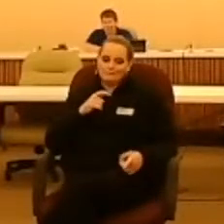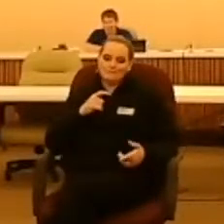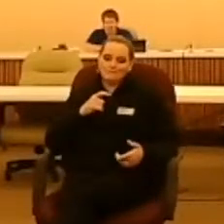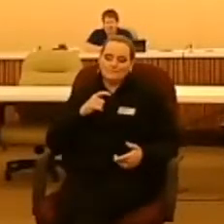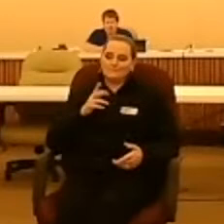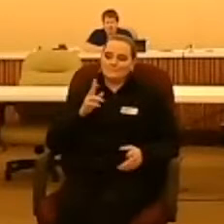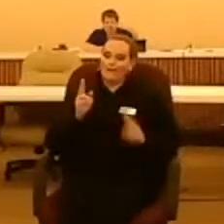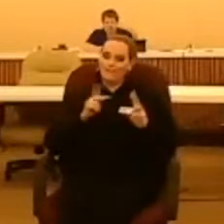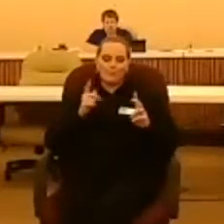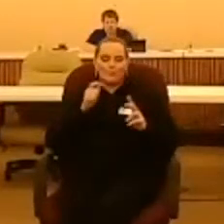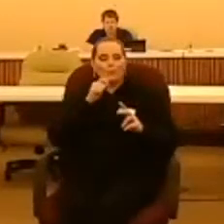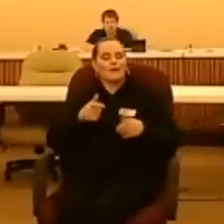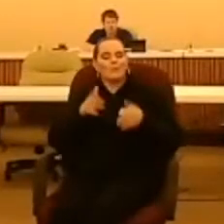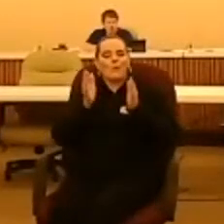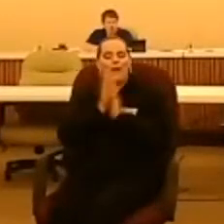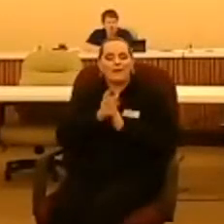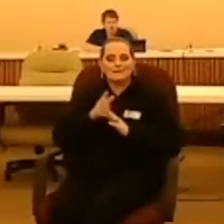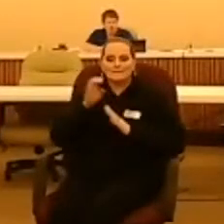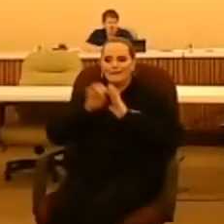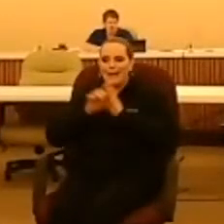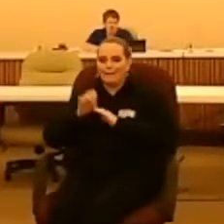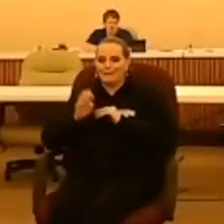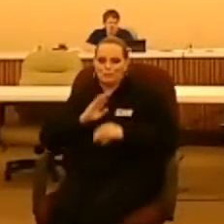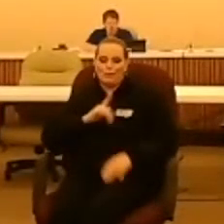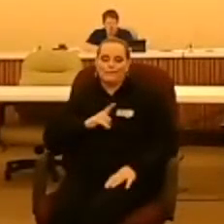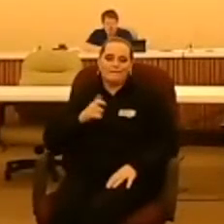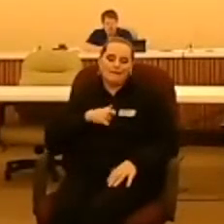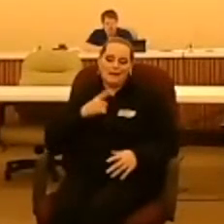ethics board if the ethics board can bring that up?